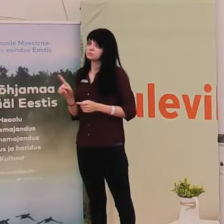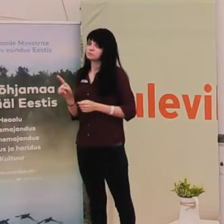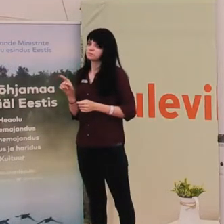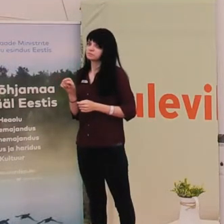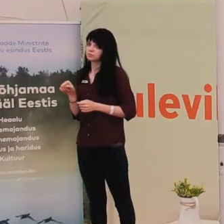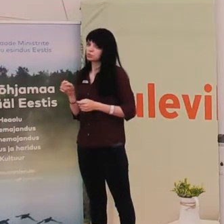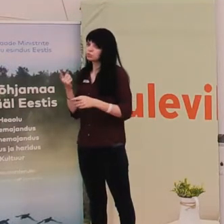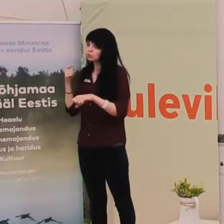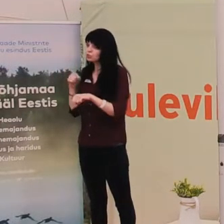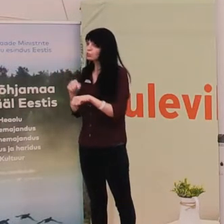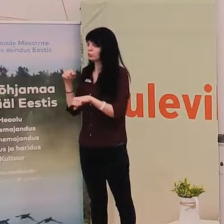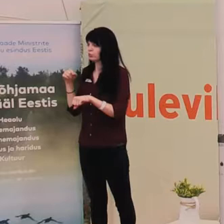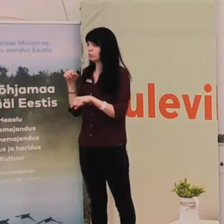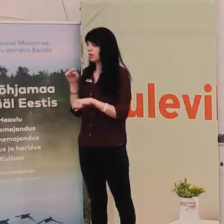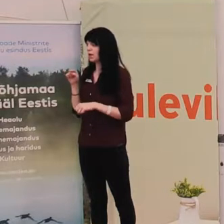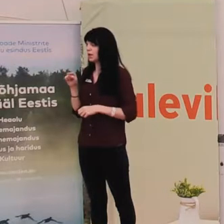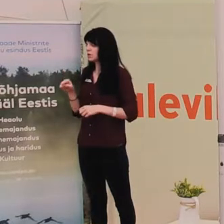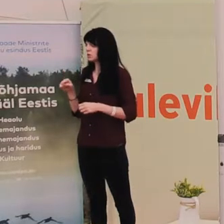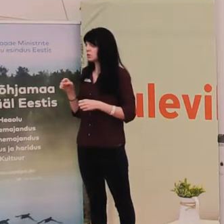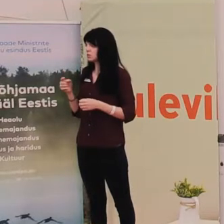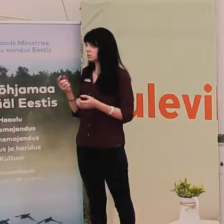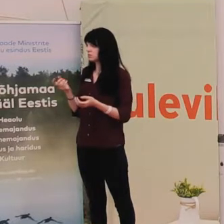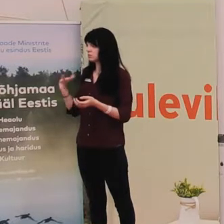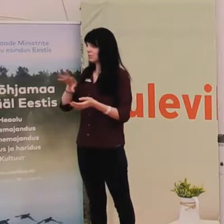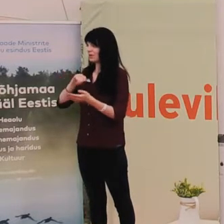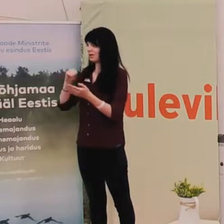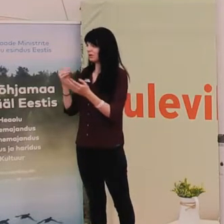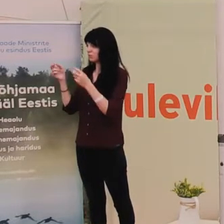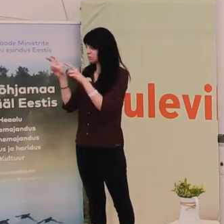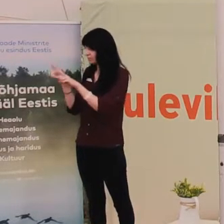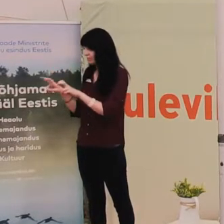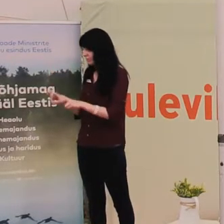but how it actually seems to be based on what we have researched.